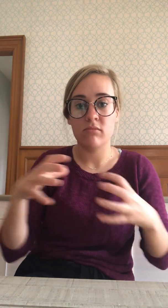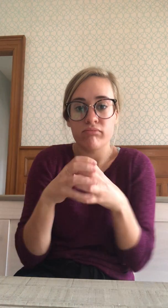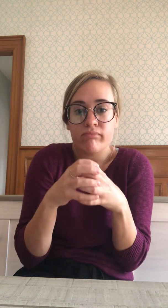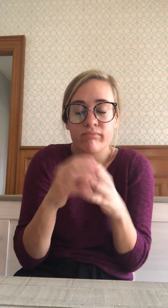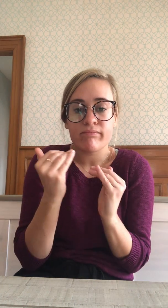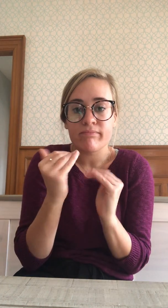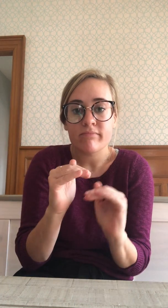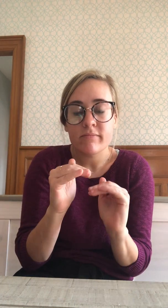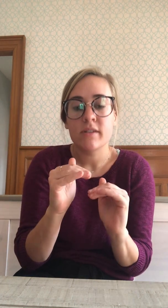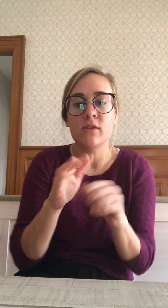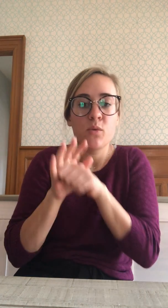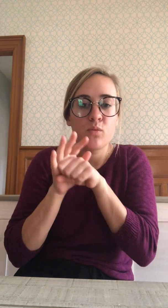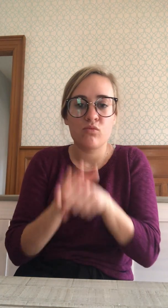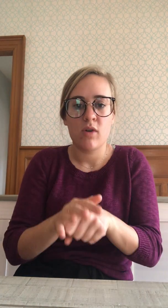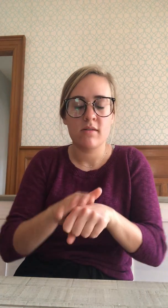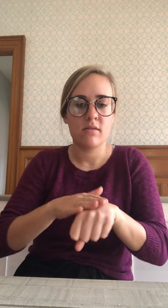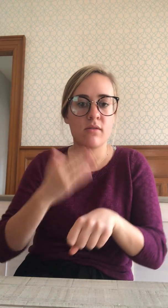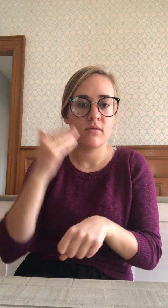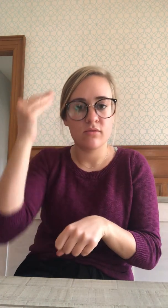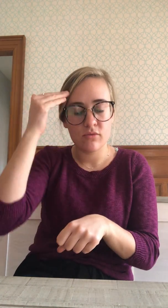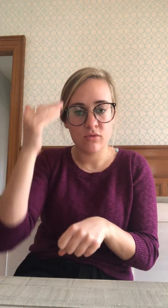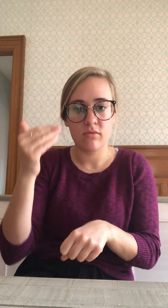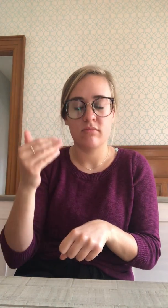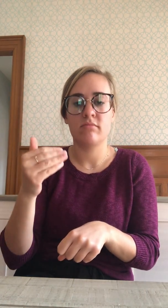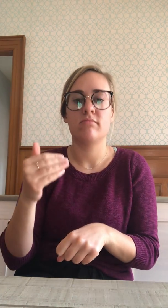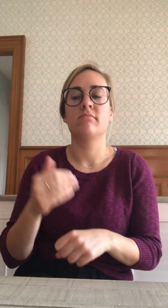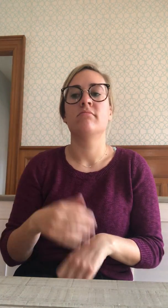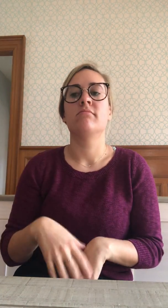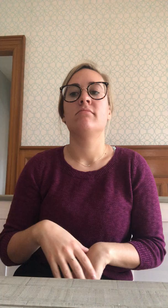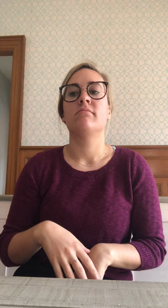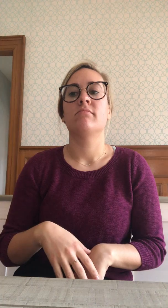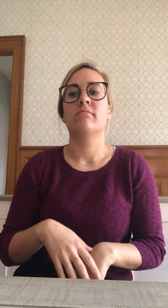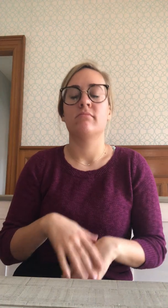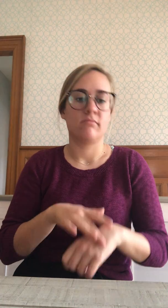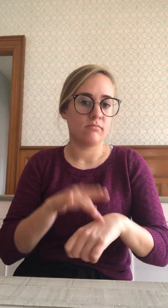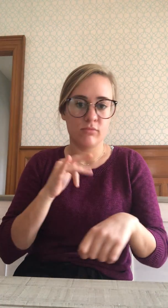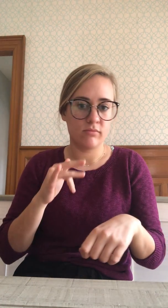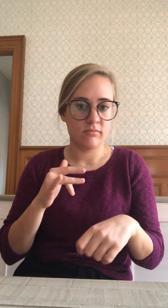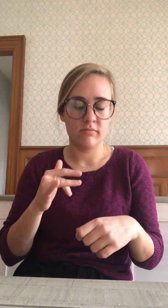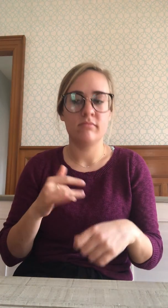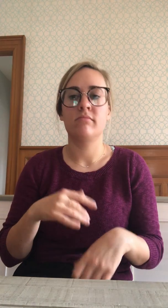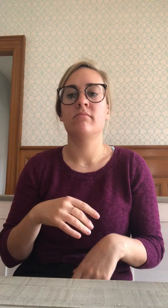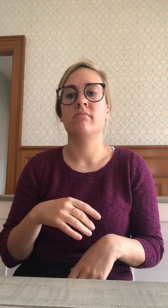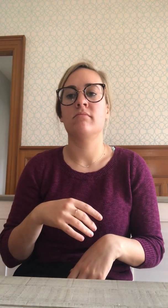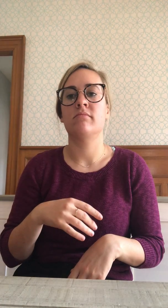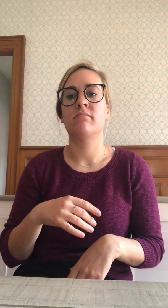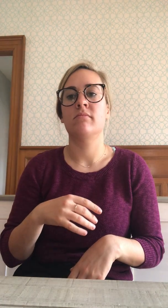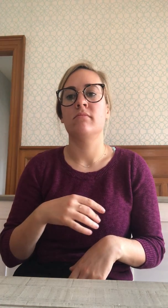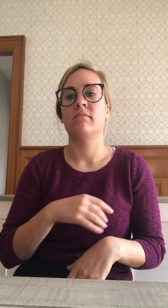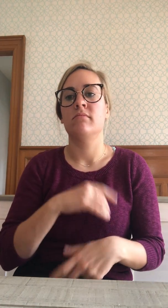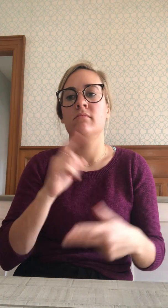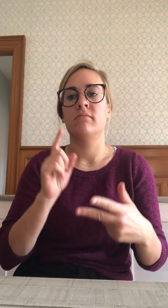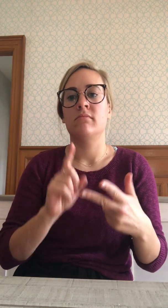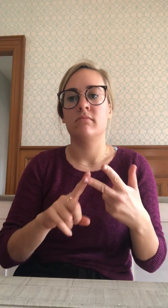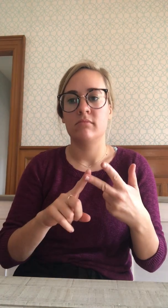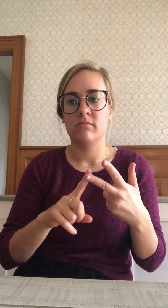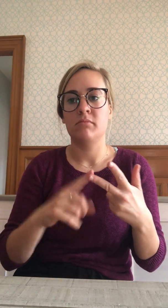pressed asymmetrically in the uterus, prematurity, sleeping for extended periods of time in the same